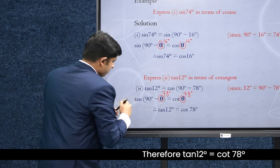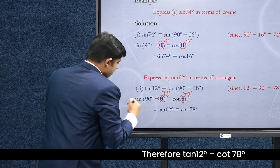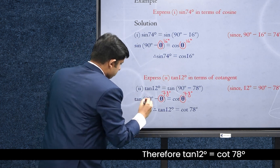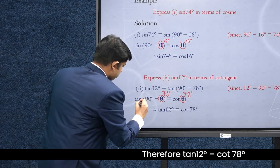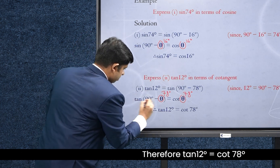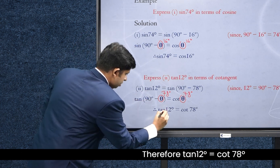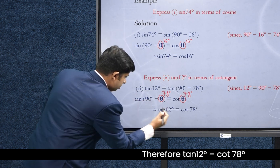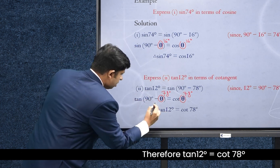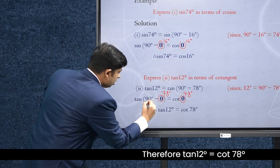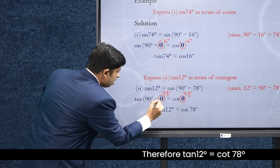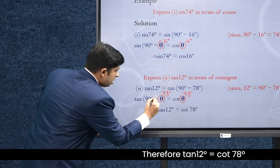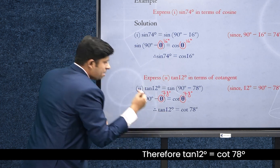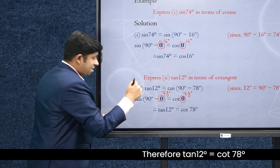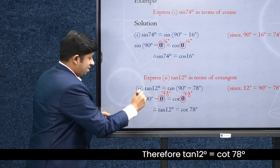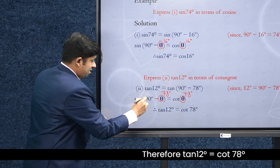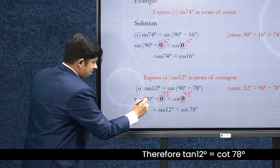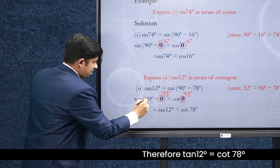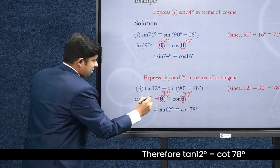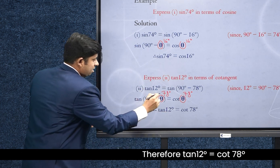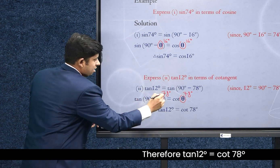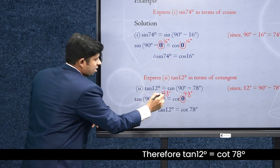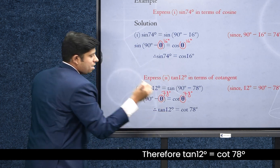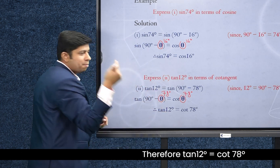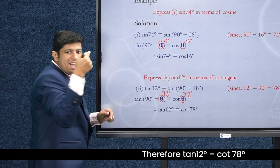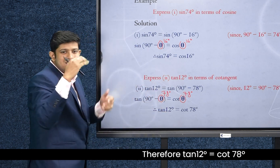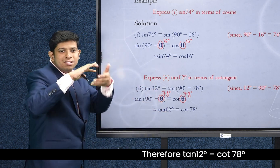Therefore, tan 12 degrees is equal to cot 78 degrees.